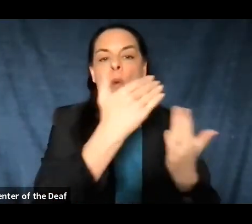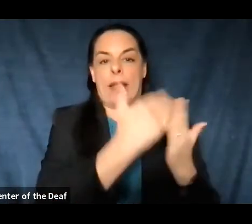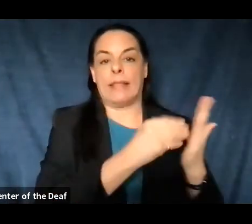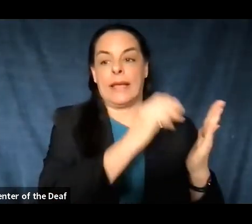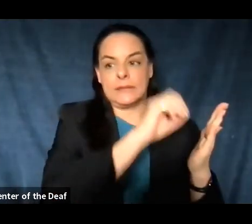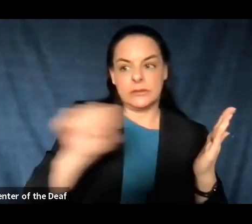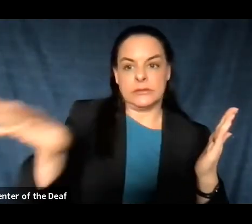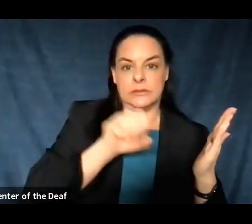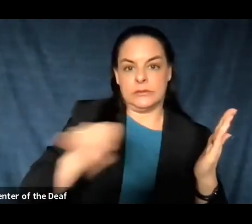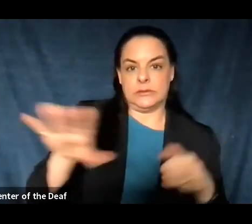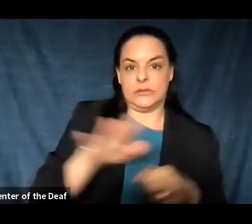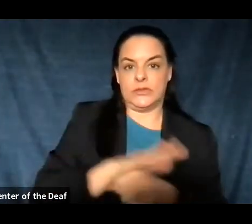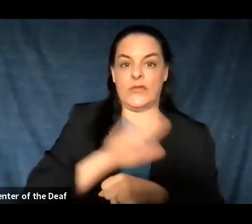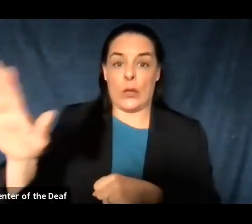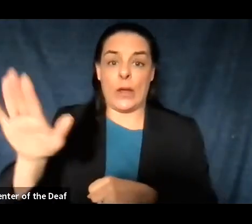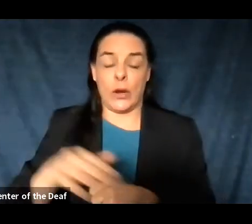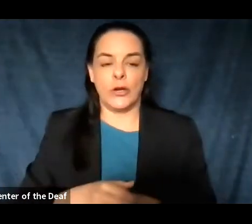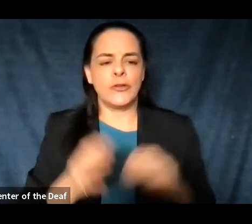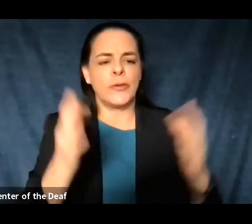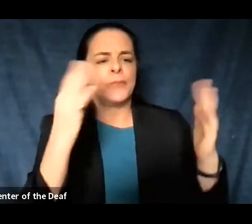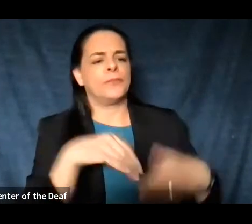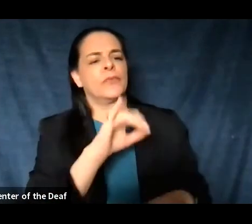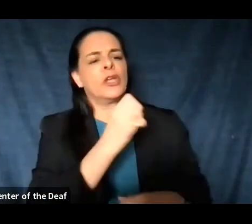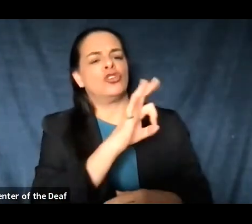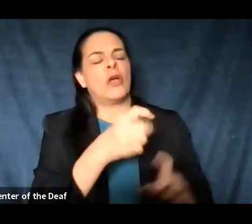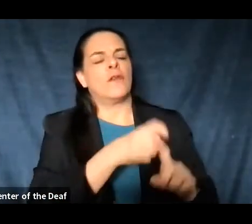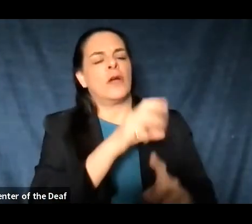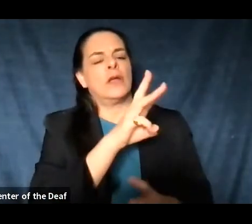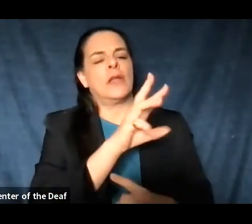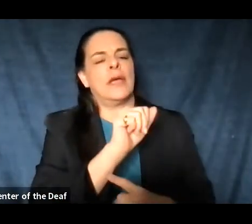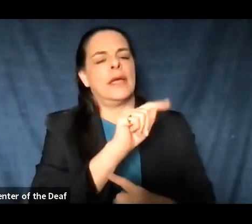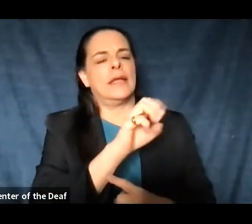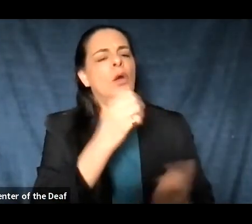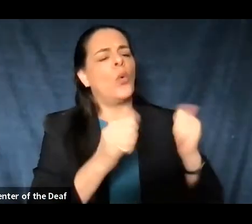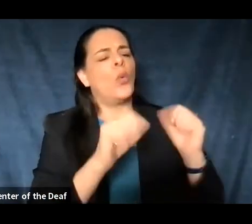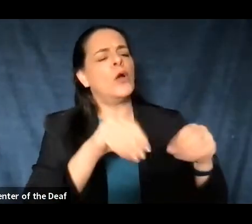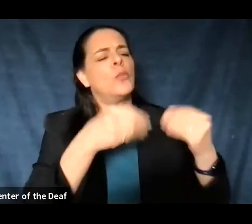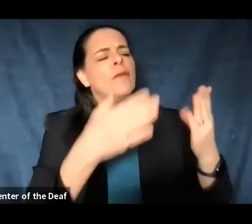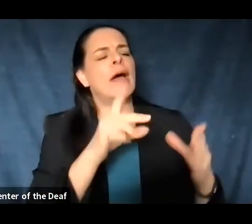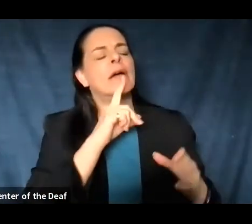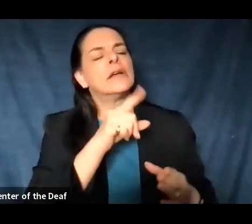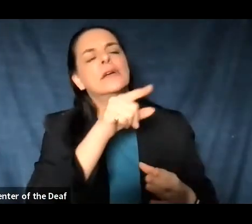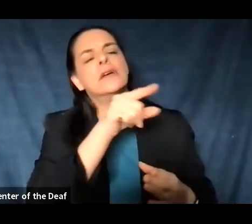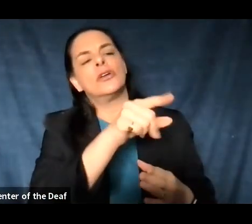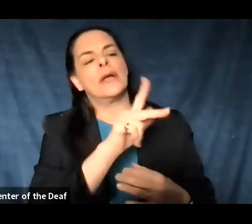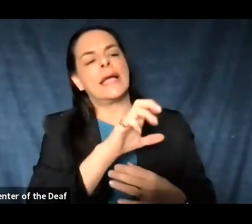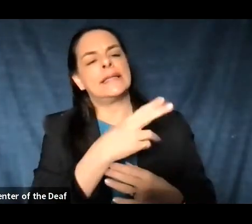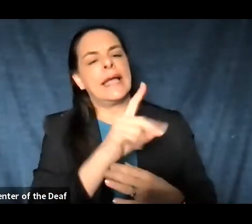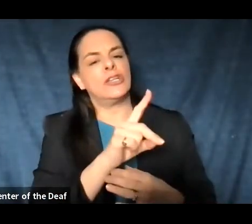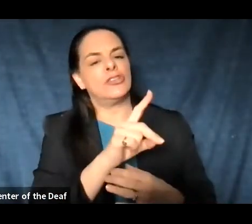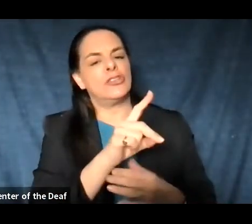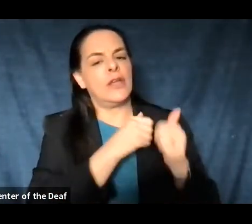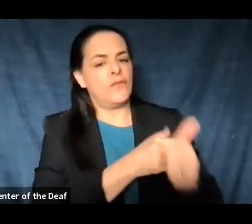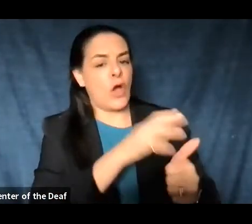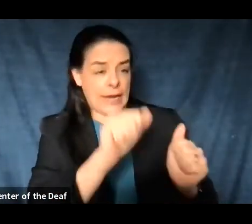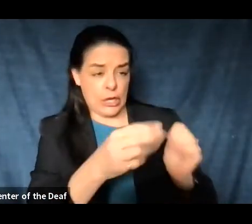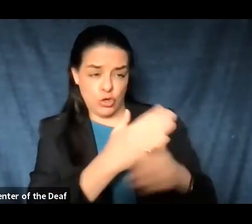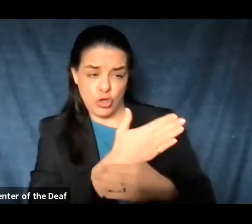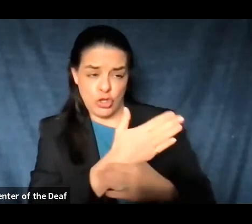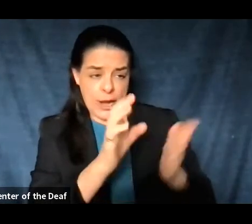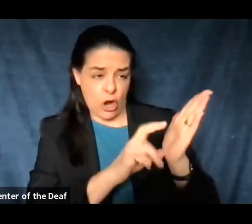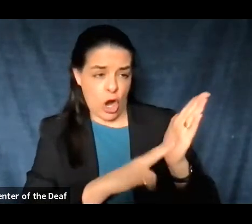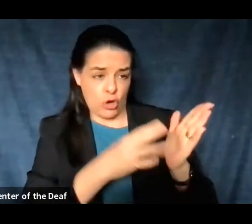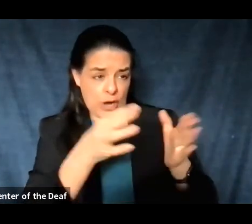with WATE, which provider did KCHD go with, and can you share contract details with us? I believe that